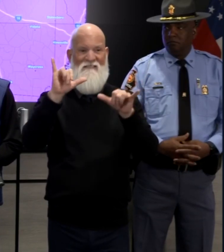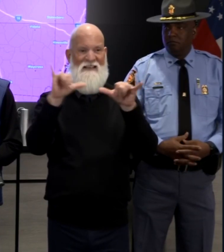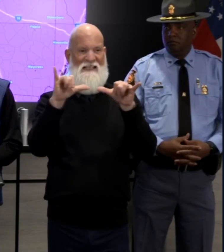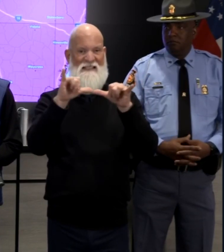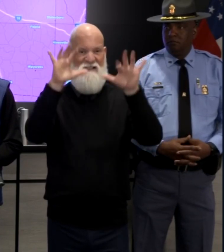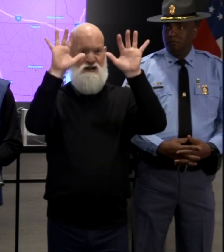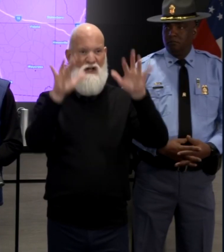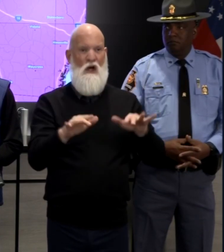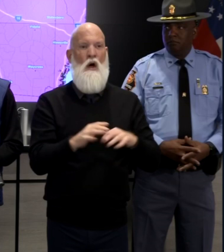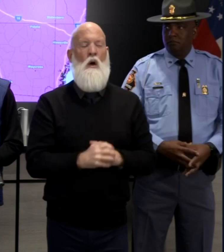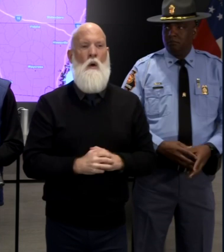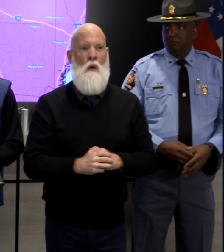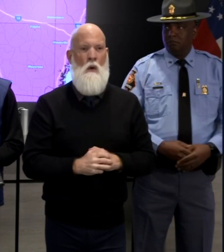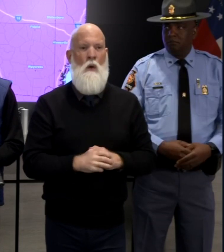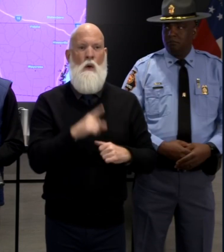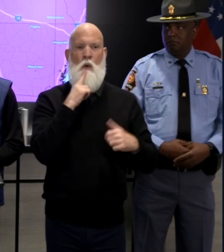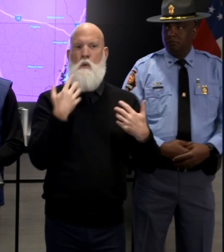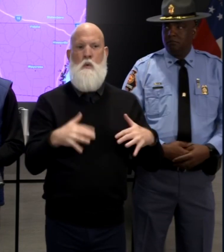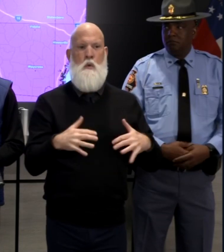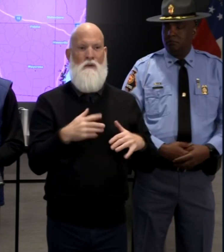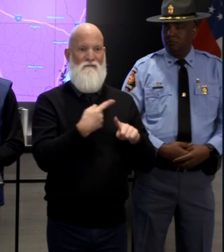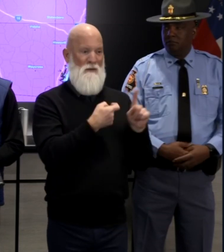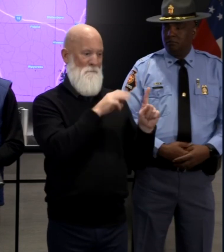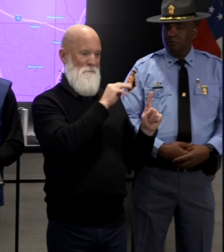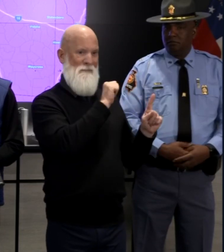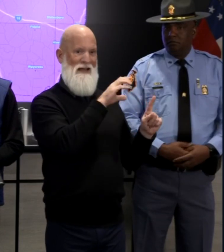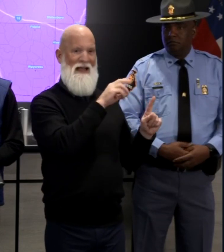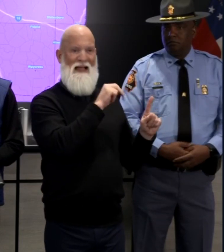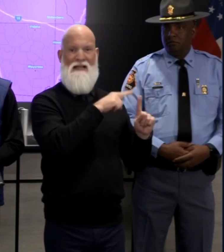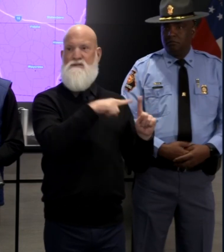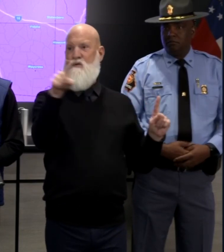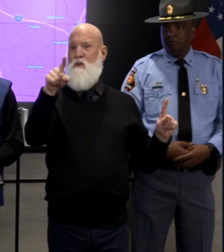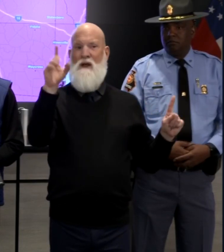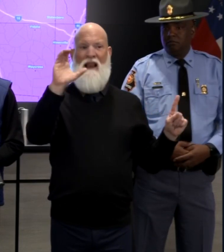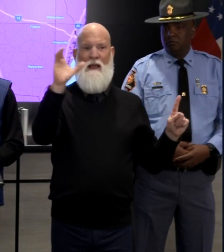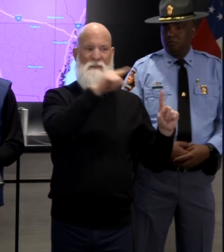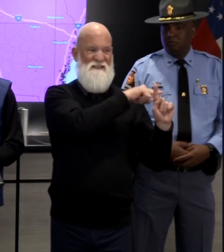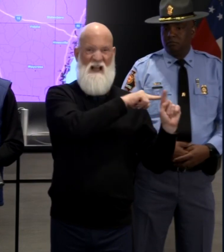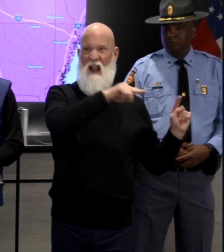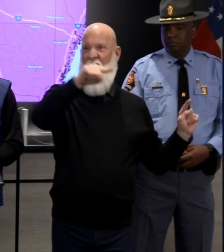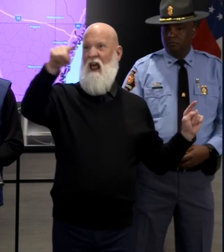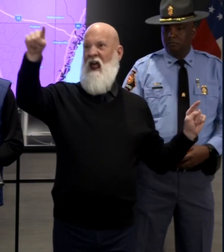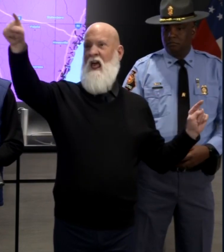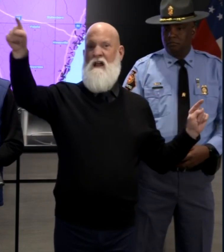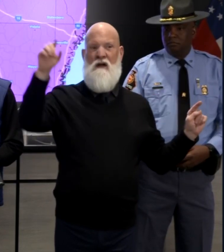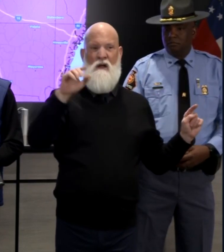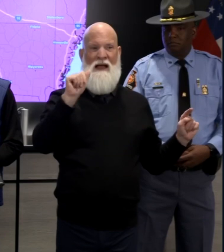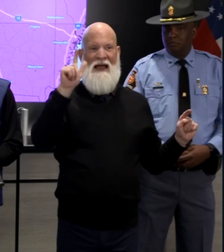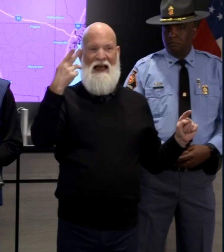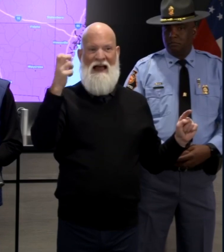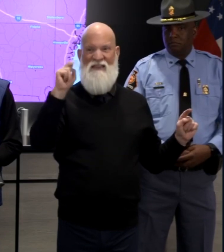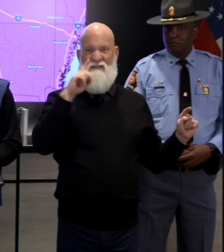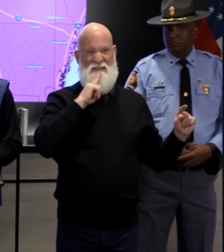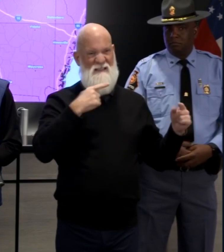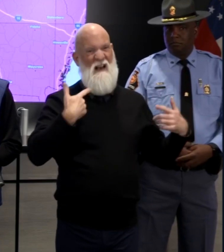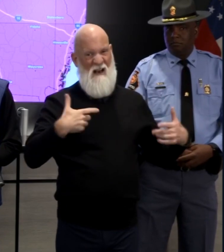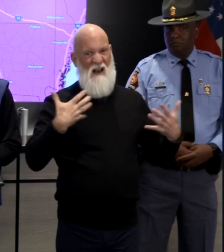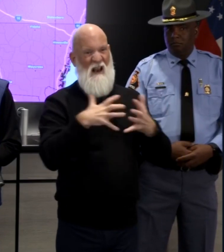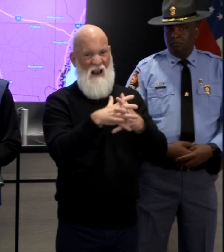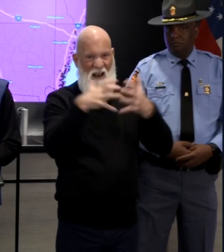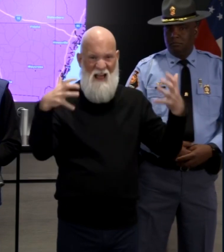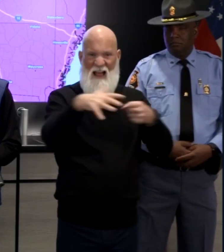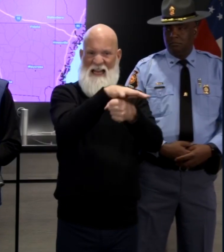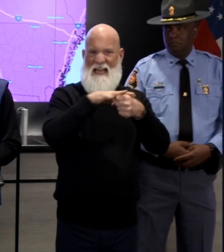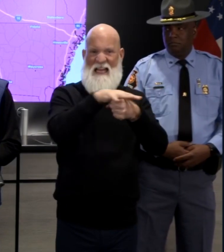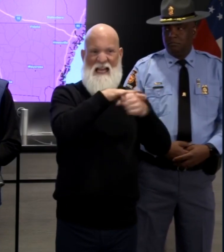territory to be dealing with in rural parts of our state. And lastly, like was mentioned earlier, our local communities in that part of the state